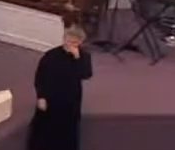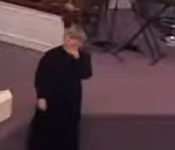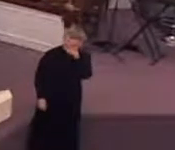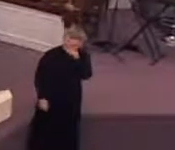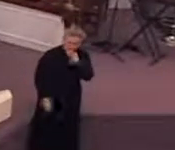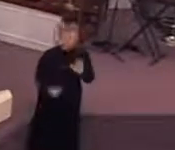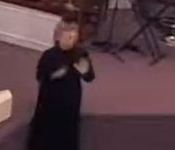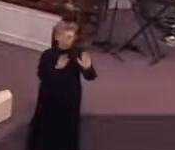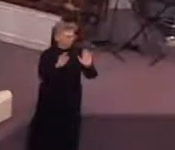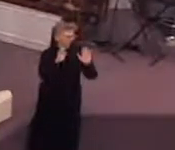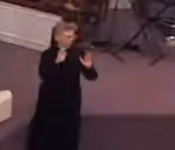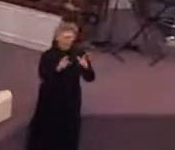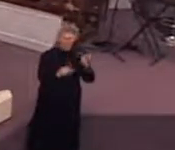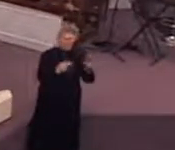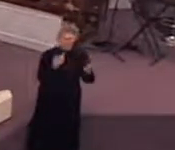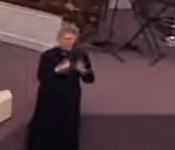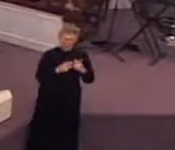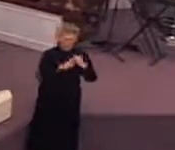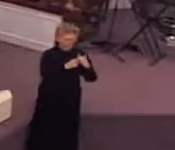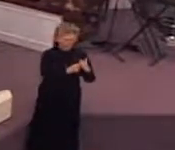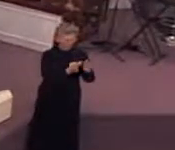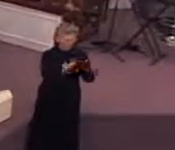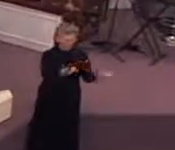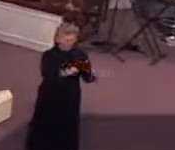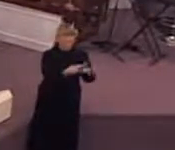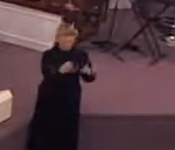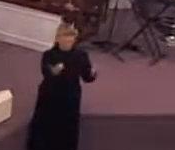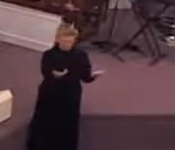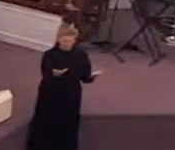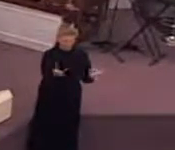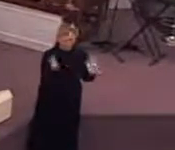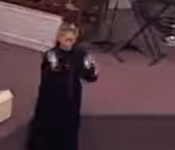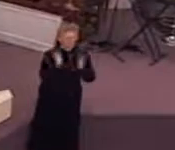Great revivals are born out of prayer meetings.